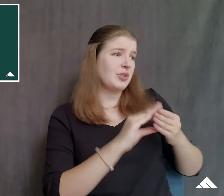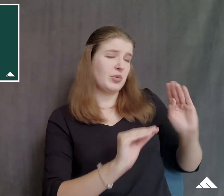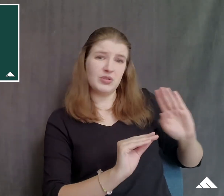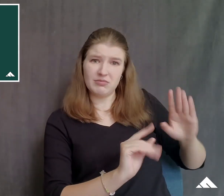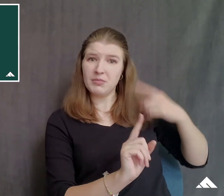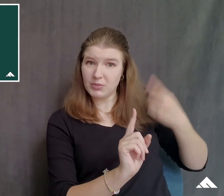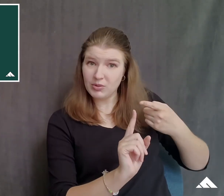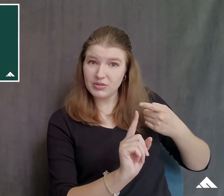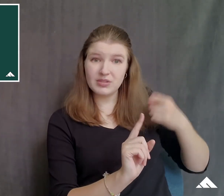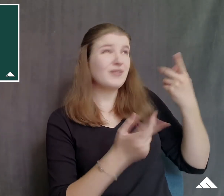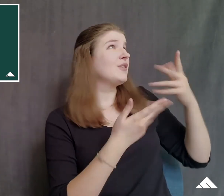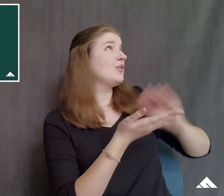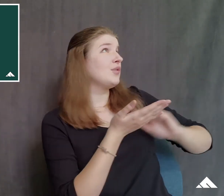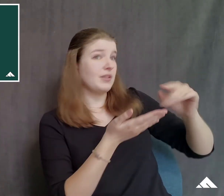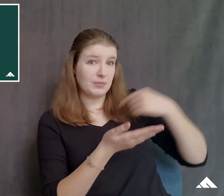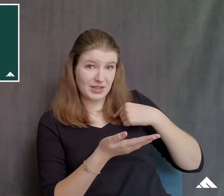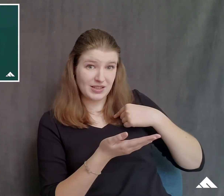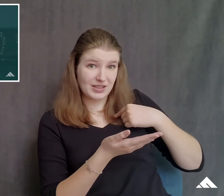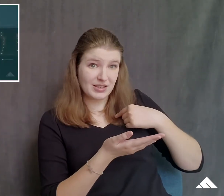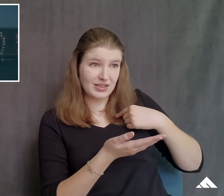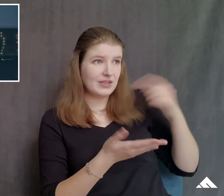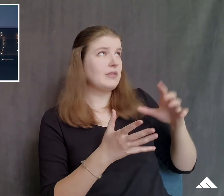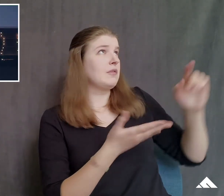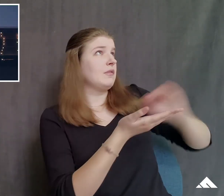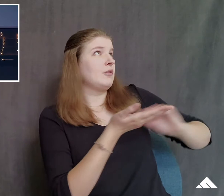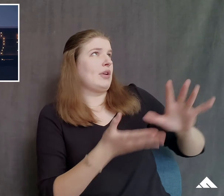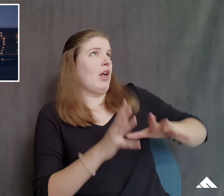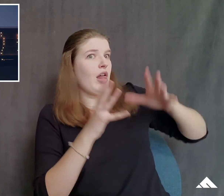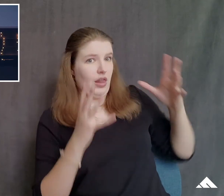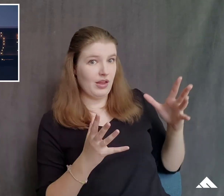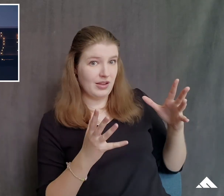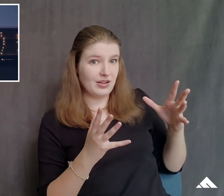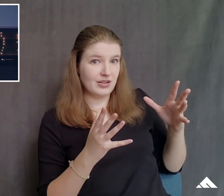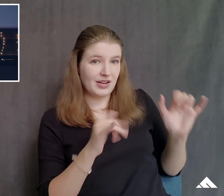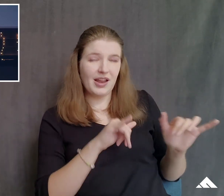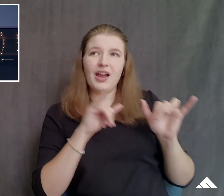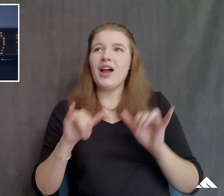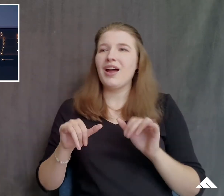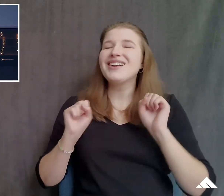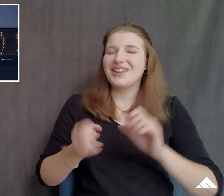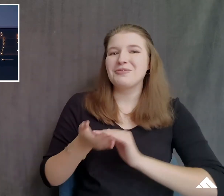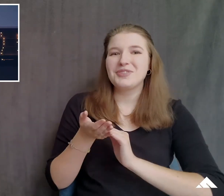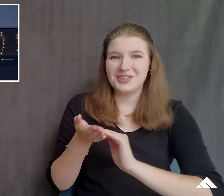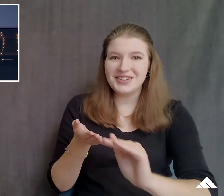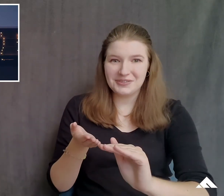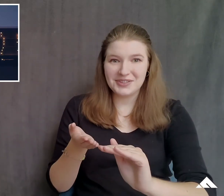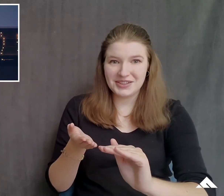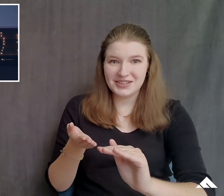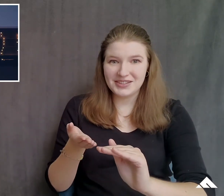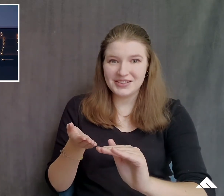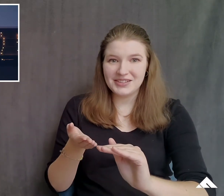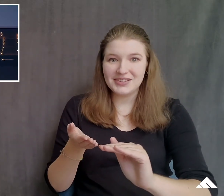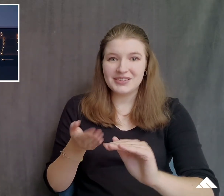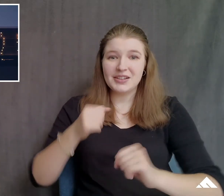have been forgiven a lot, I can forgive. The foundation for us